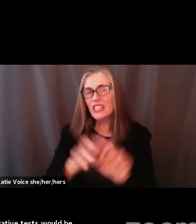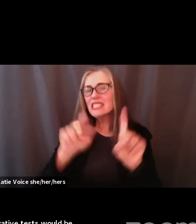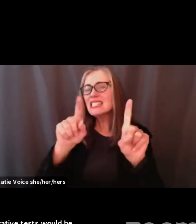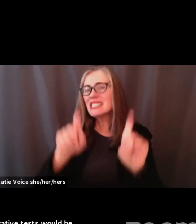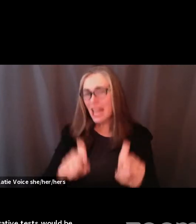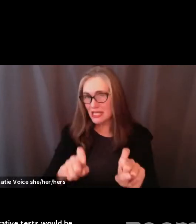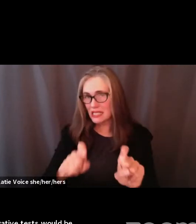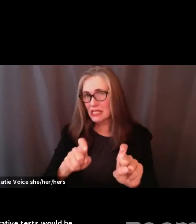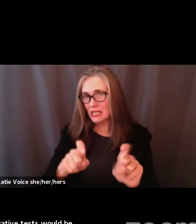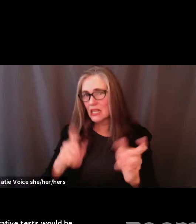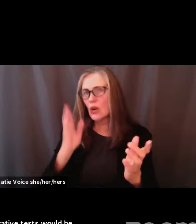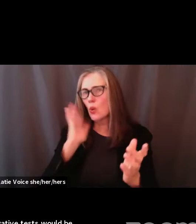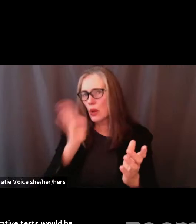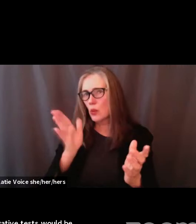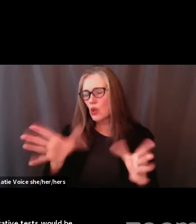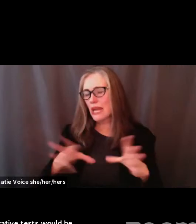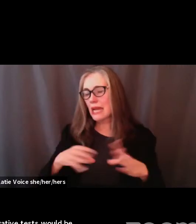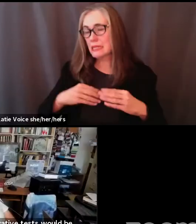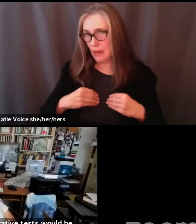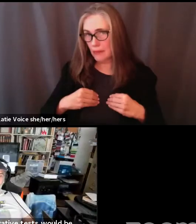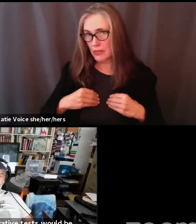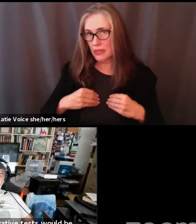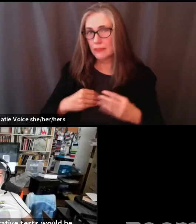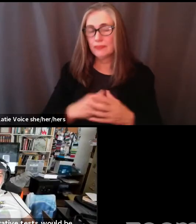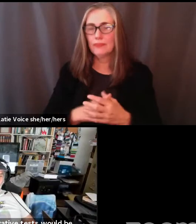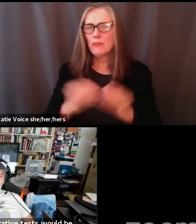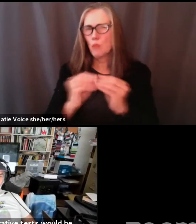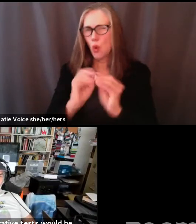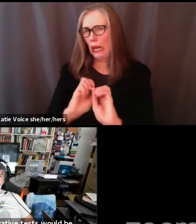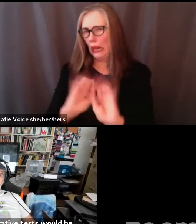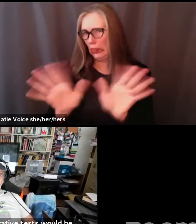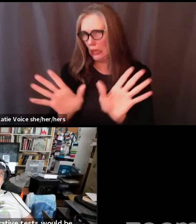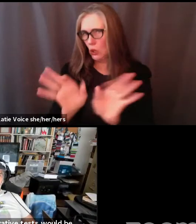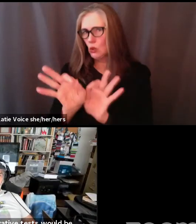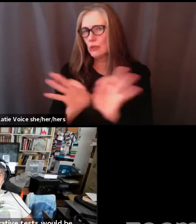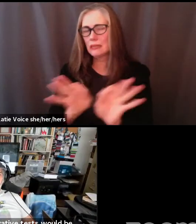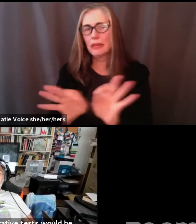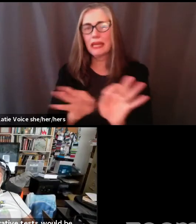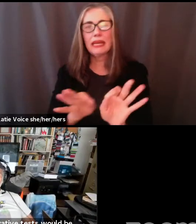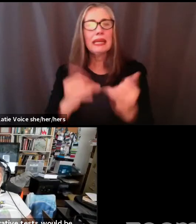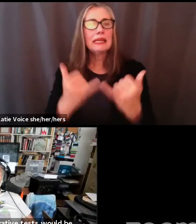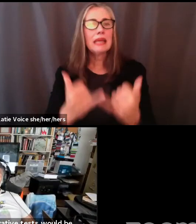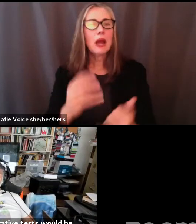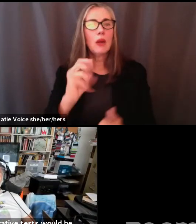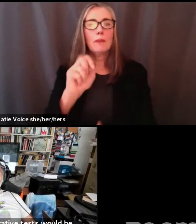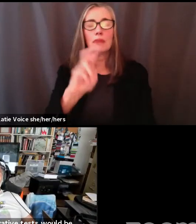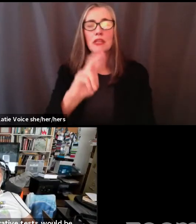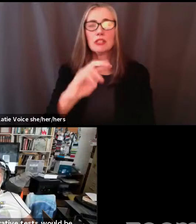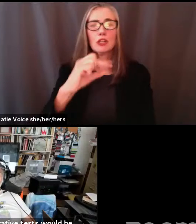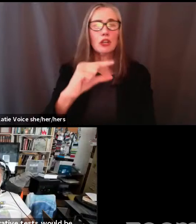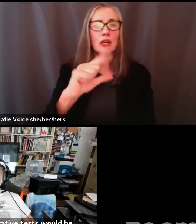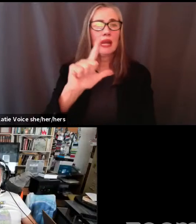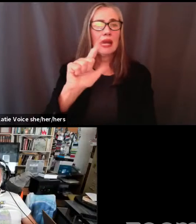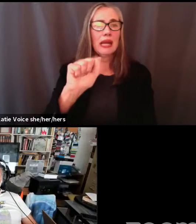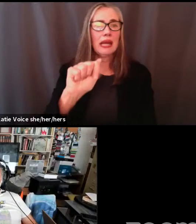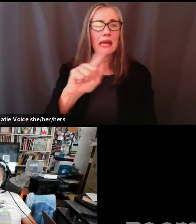next speaker against the amendment, Mr. I'm not sure. Is it Mr. Glazer? Yes. Okay.